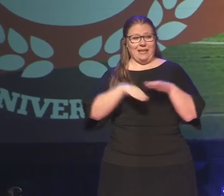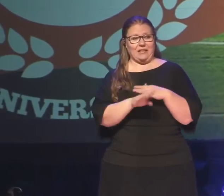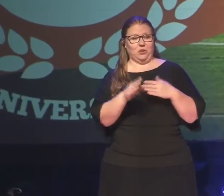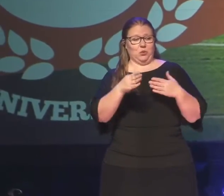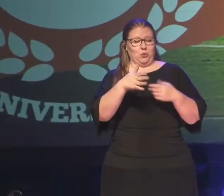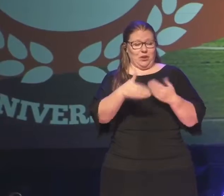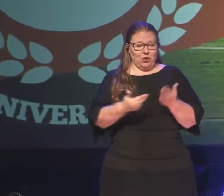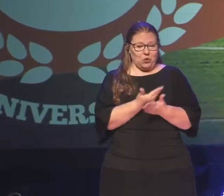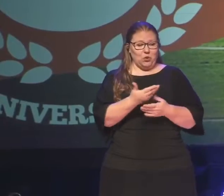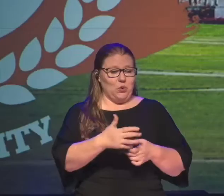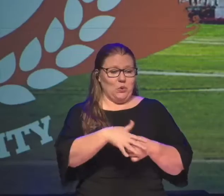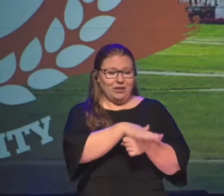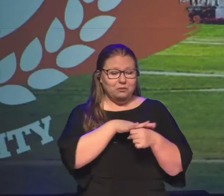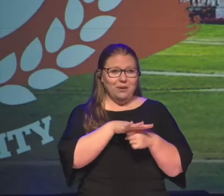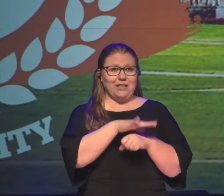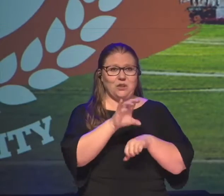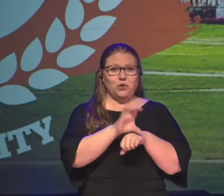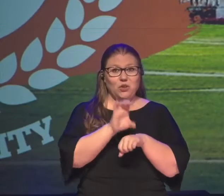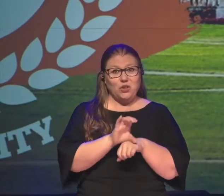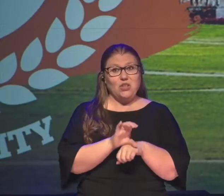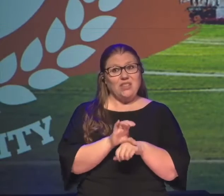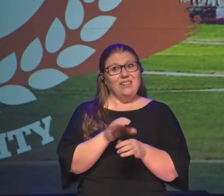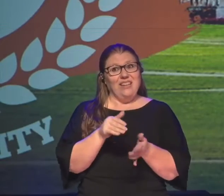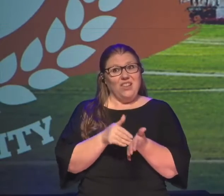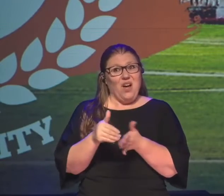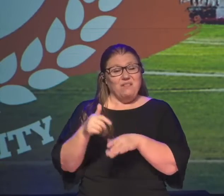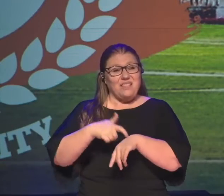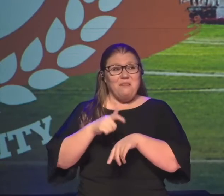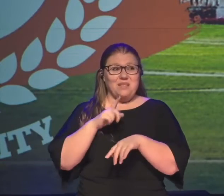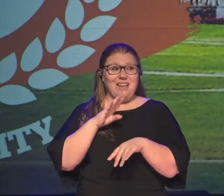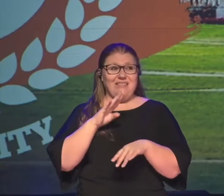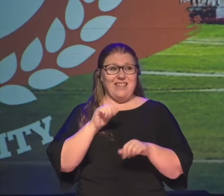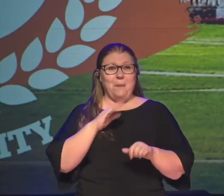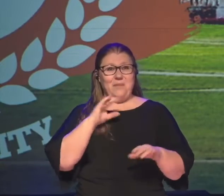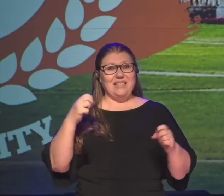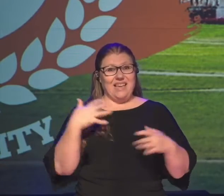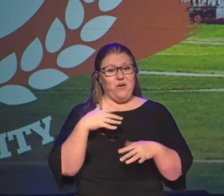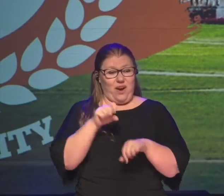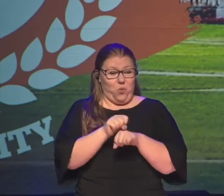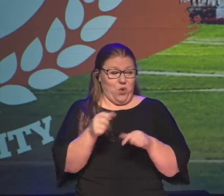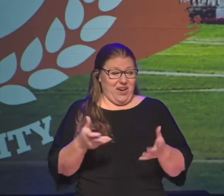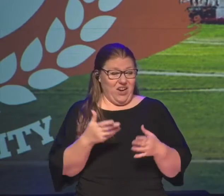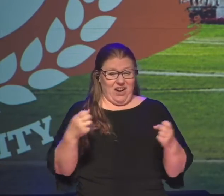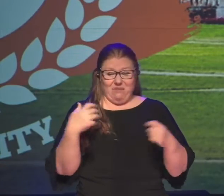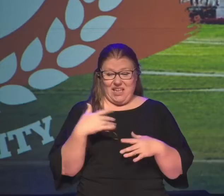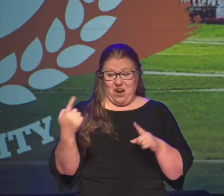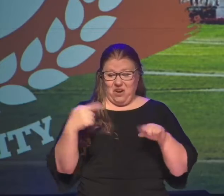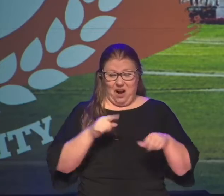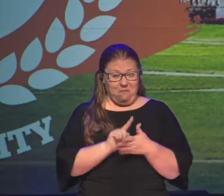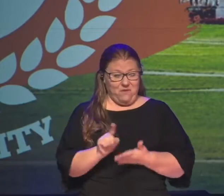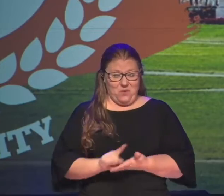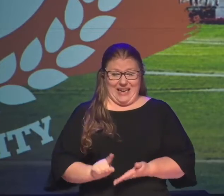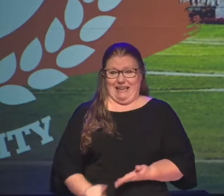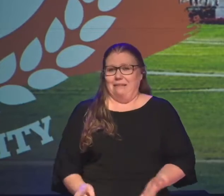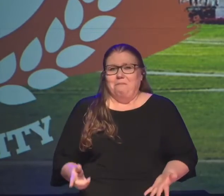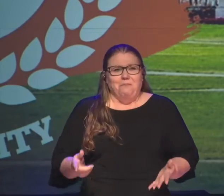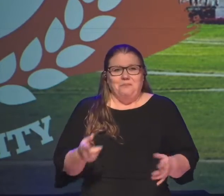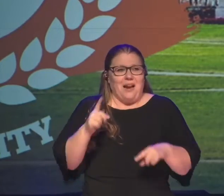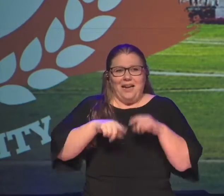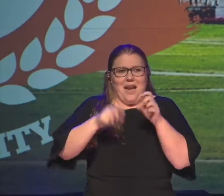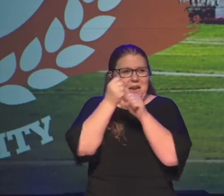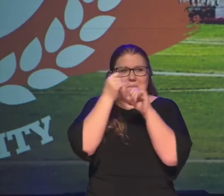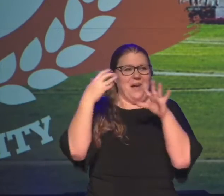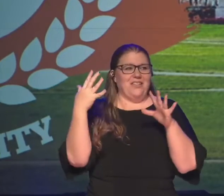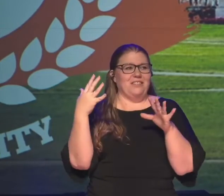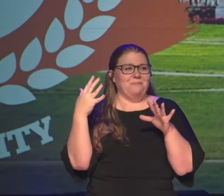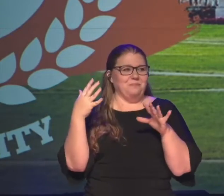new space, a church, which oftentimes can be very, very scary. I work here and I'm scared to come every week. I can't hardly